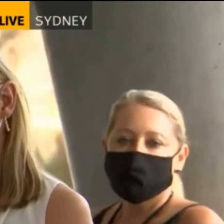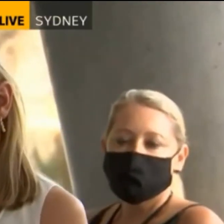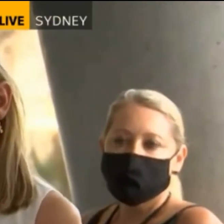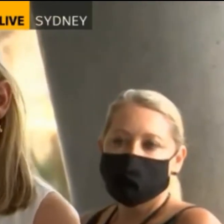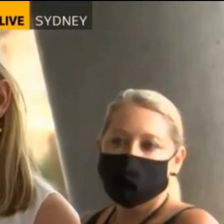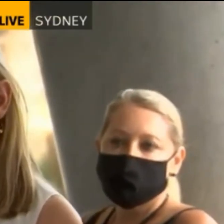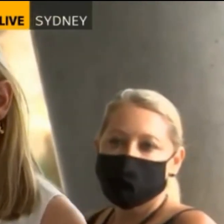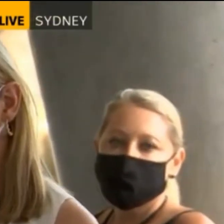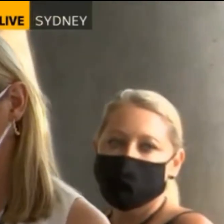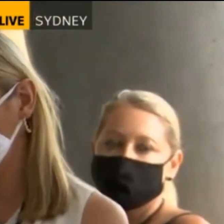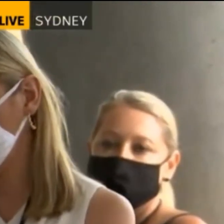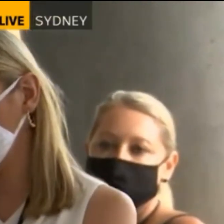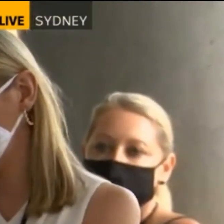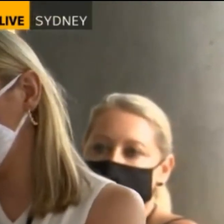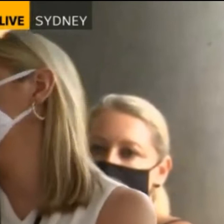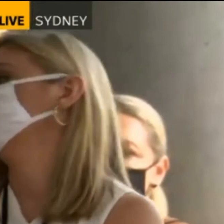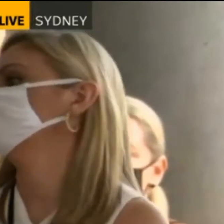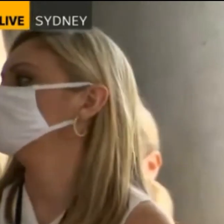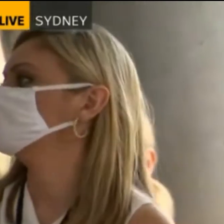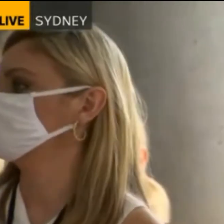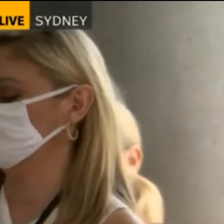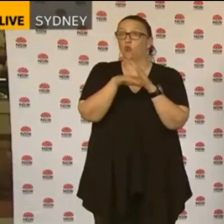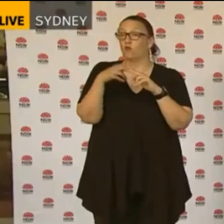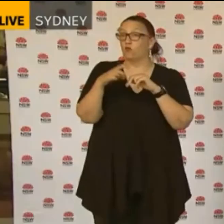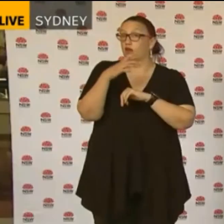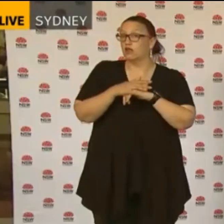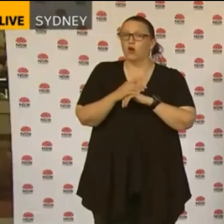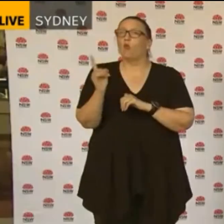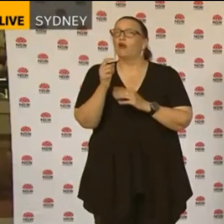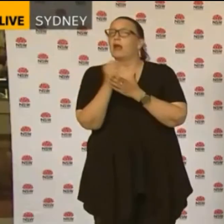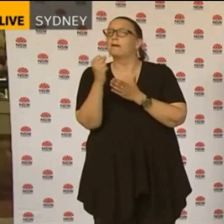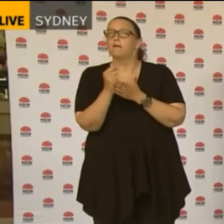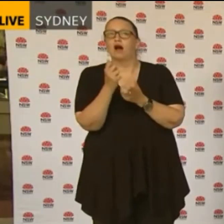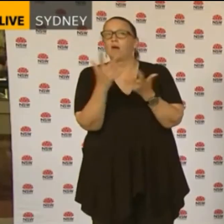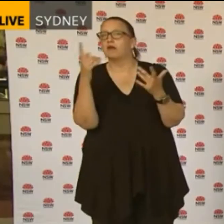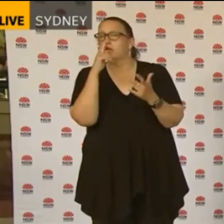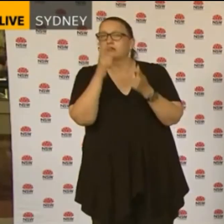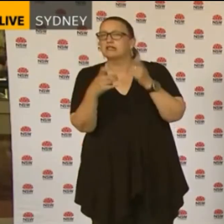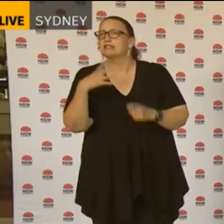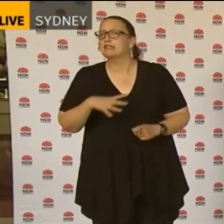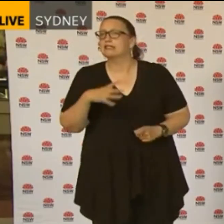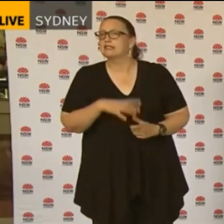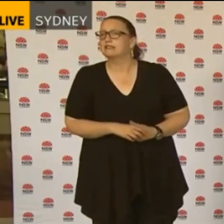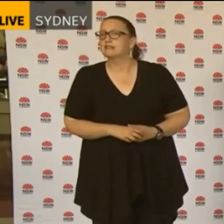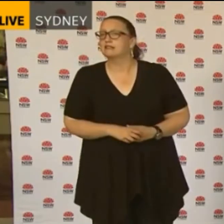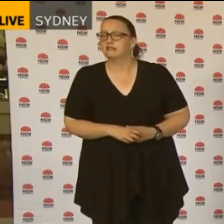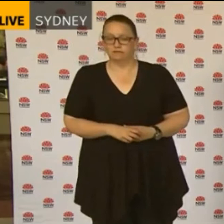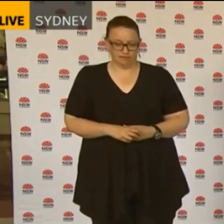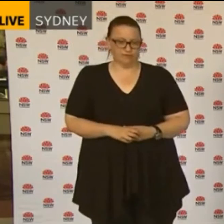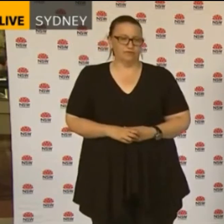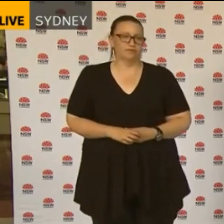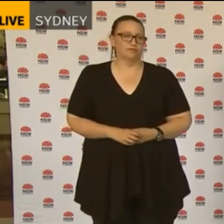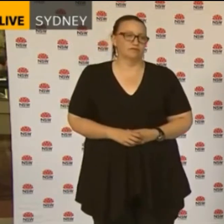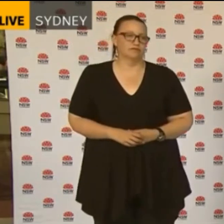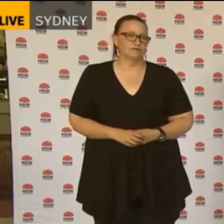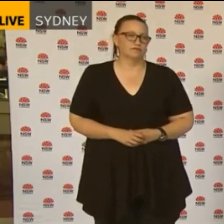many numbers on testing do you really need to get to? Look, I didn't really want to specify the range of restrictions that we're looking